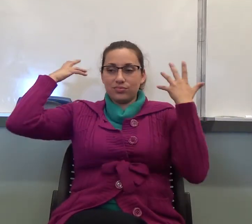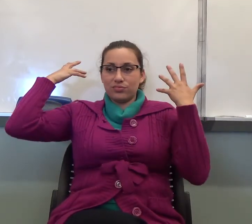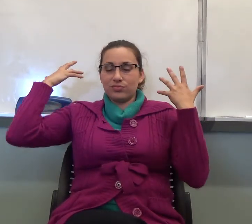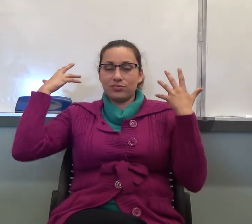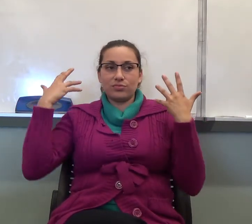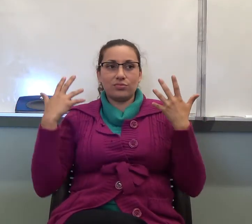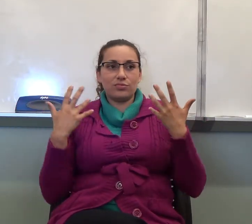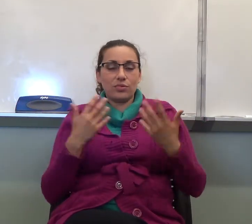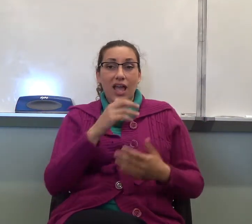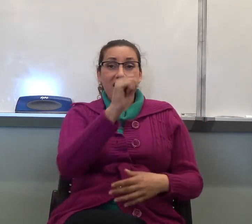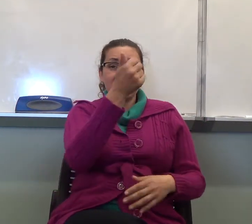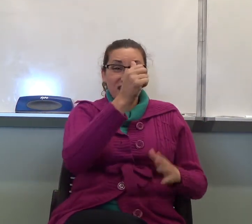Where did it all go?